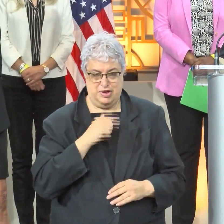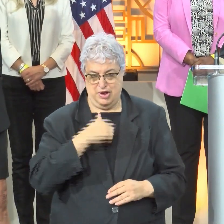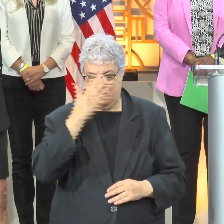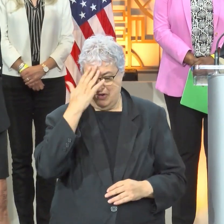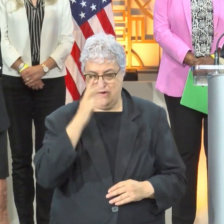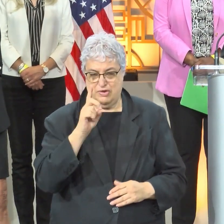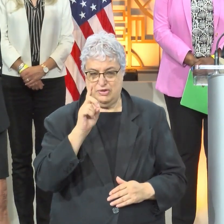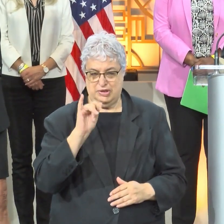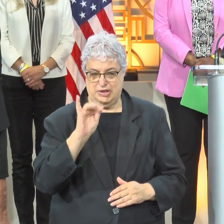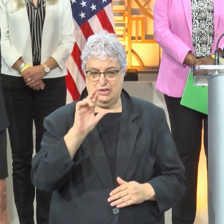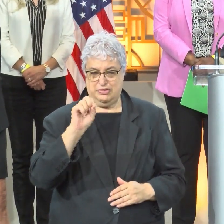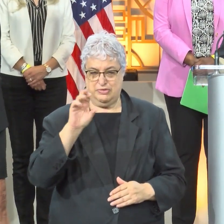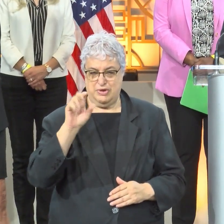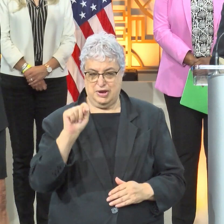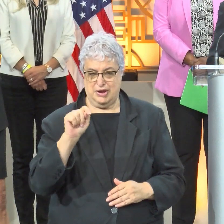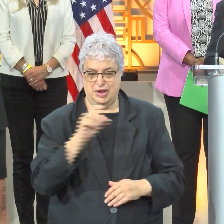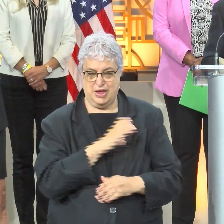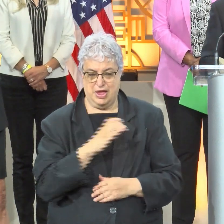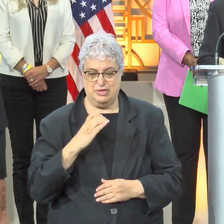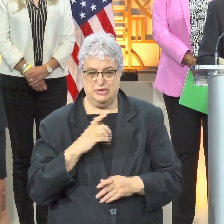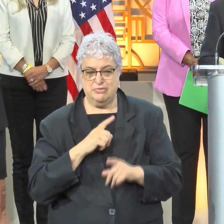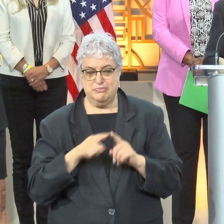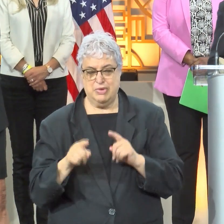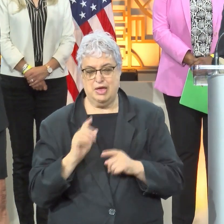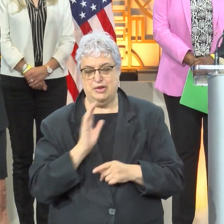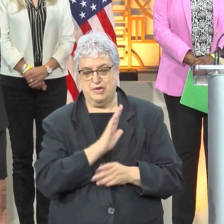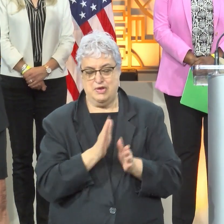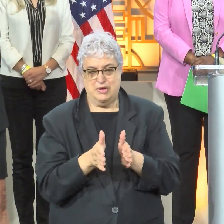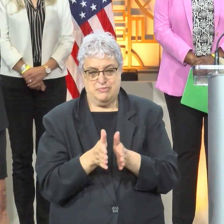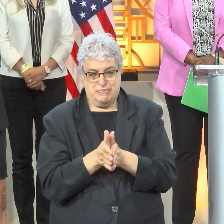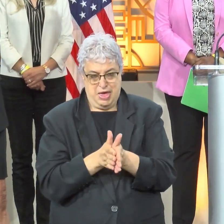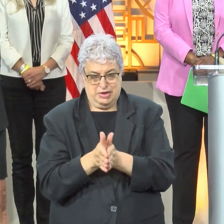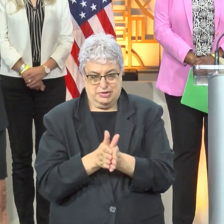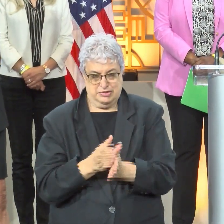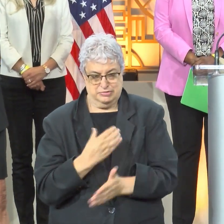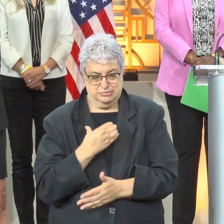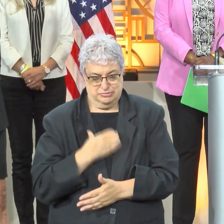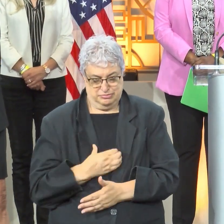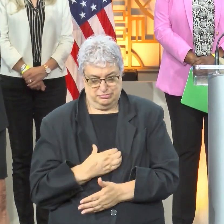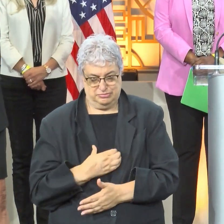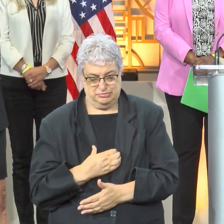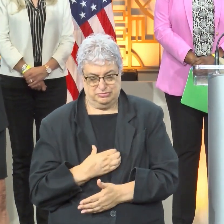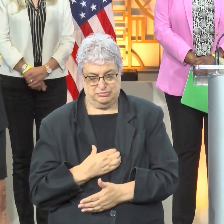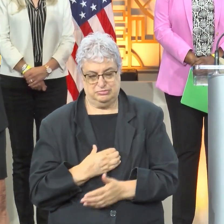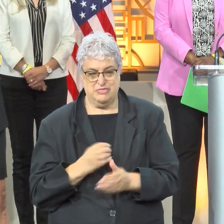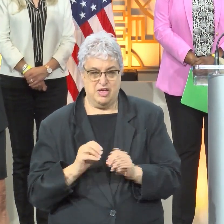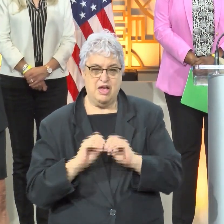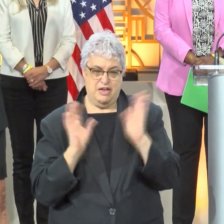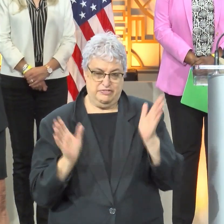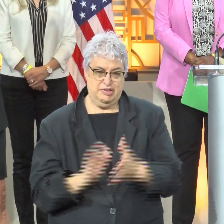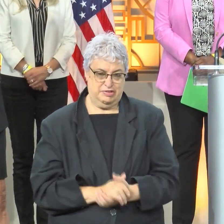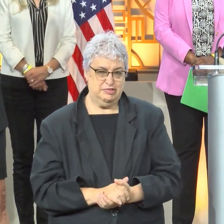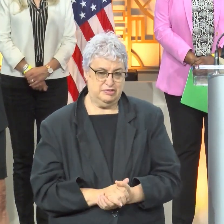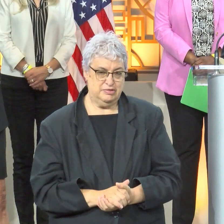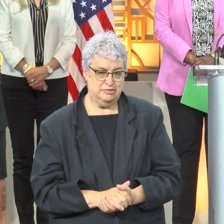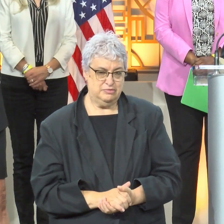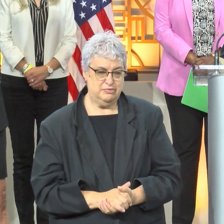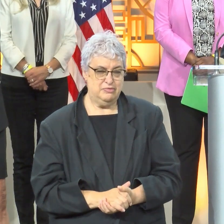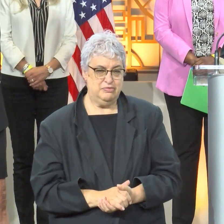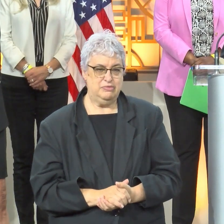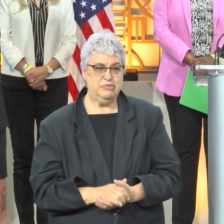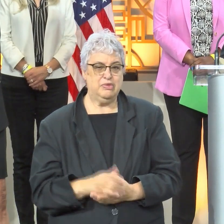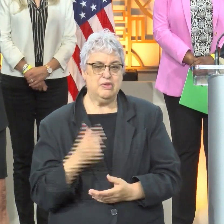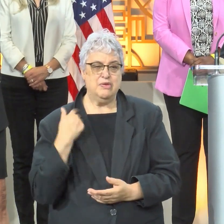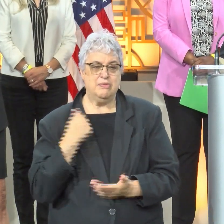district council member, but her passion on this subject speaks for itself. And when we were looking